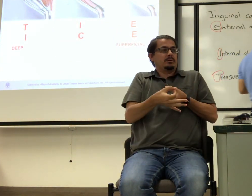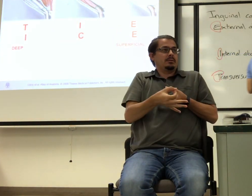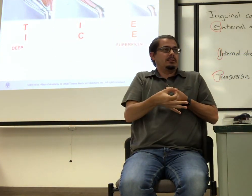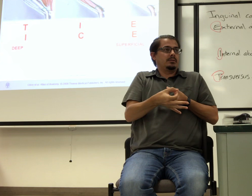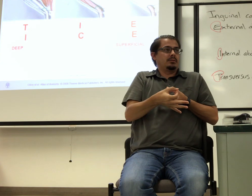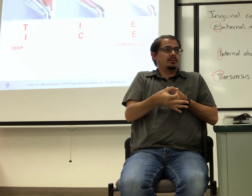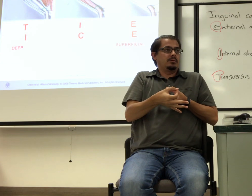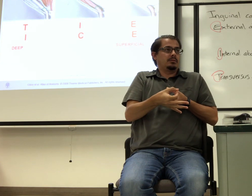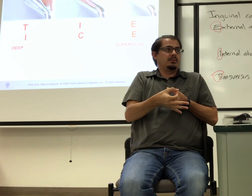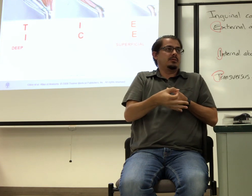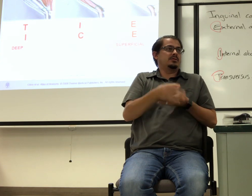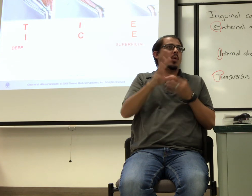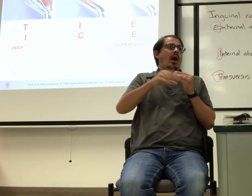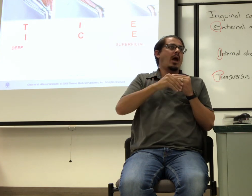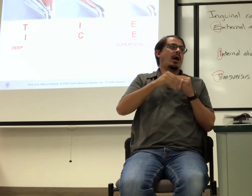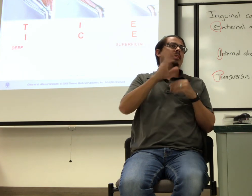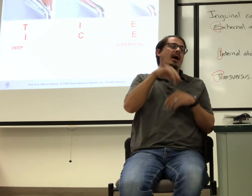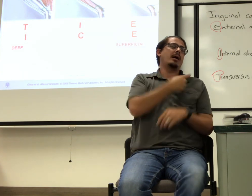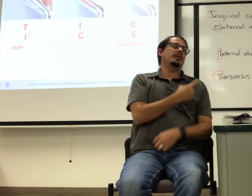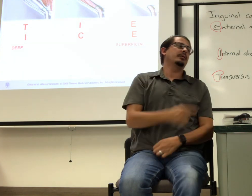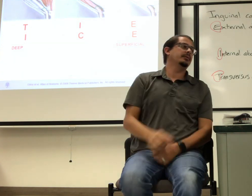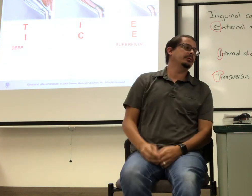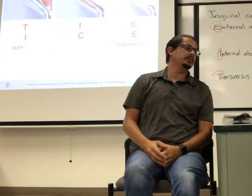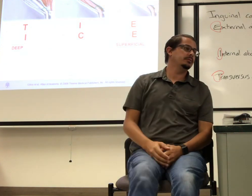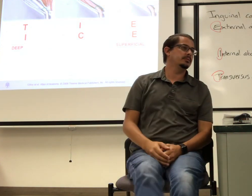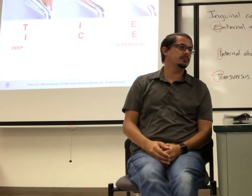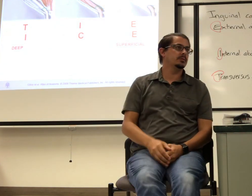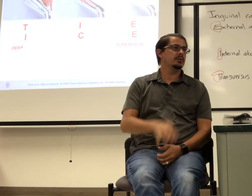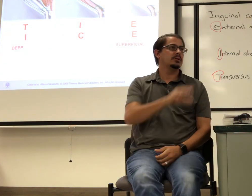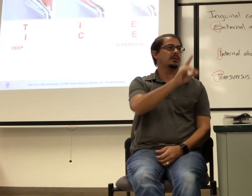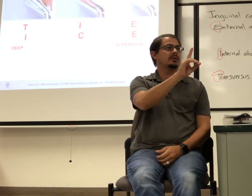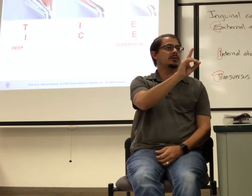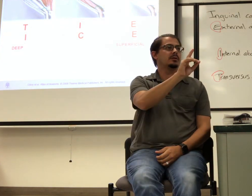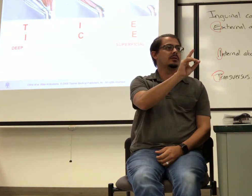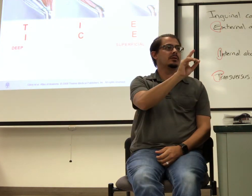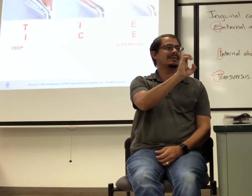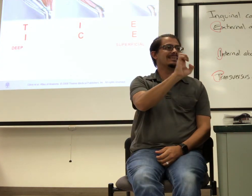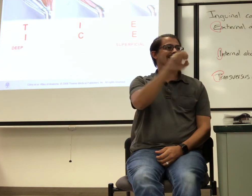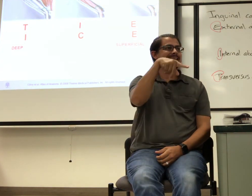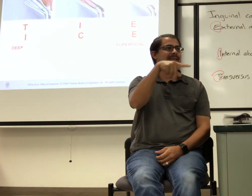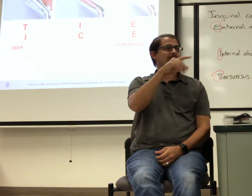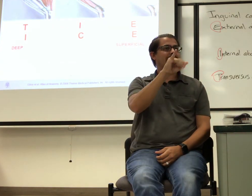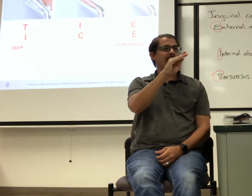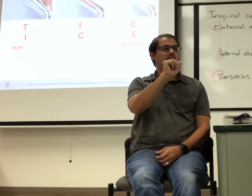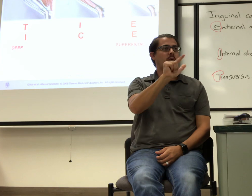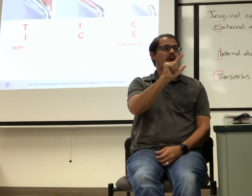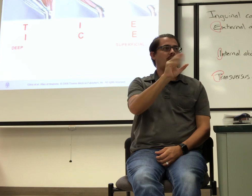deepest layer. So add on, deep inguinal ring is something to know.